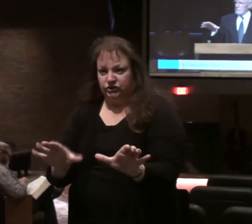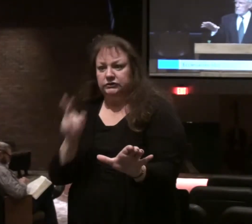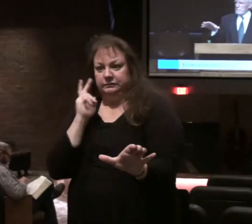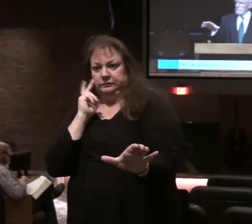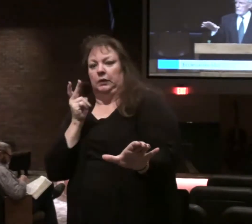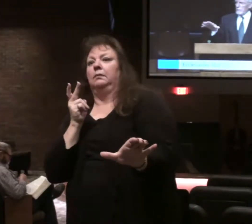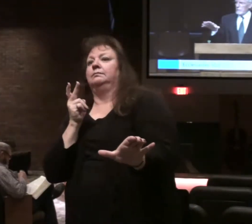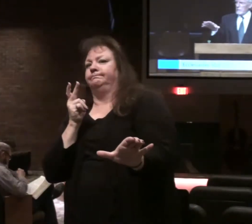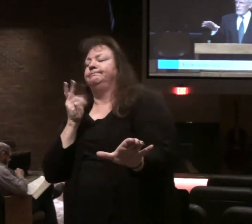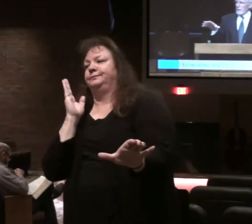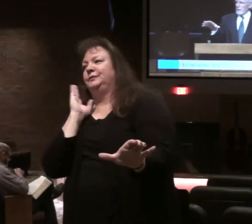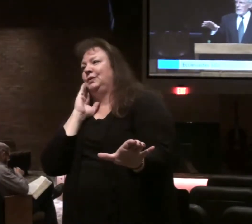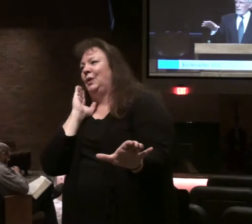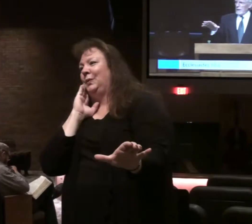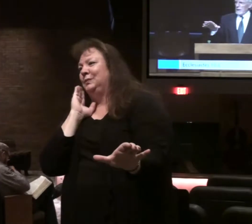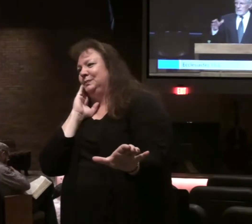them.